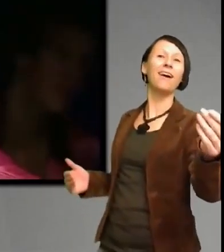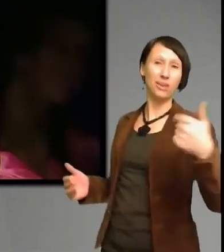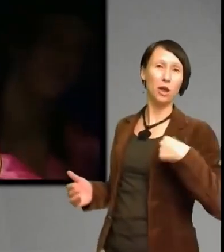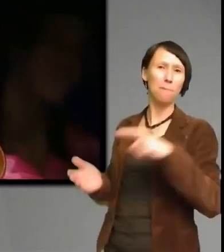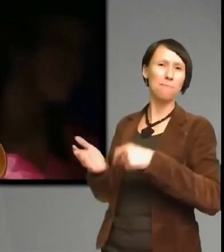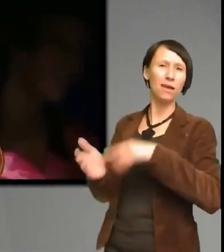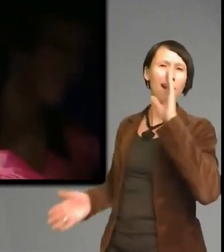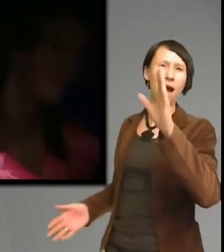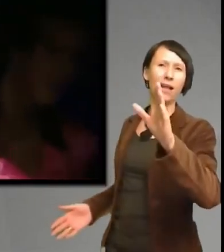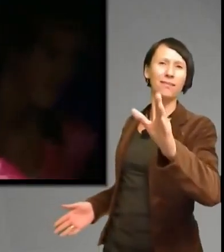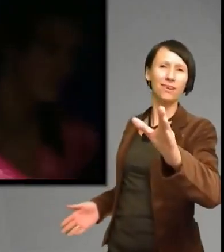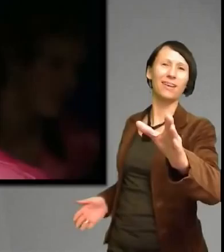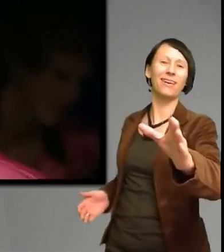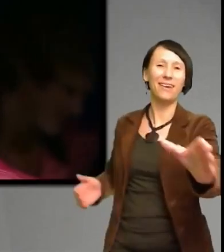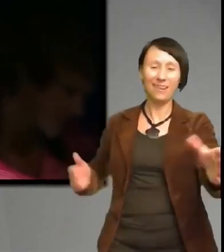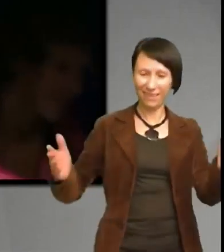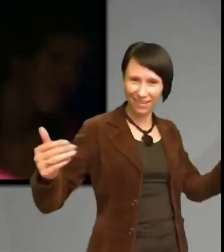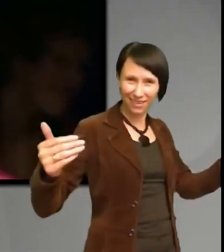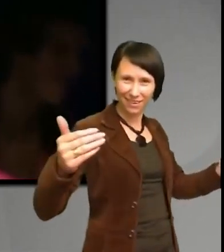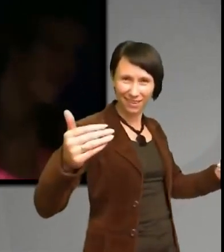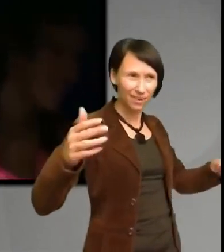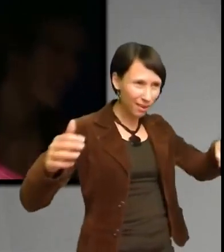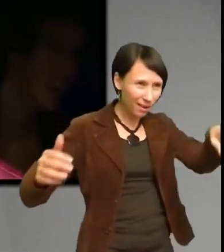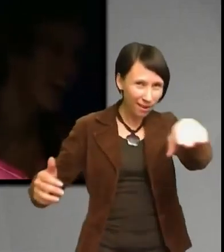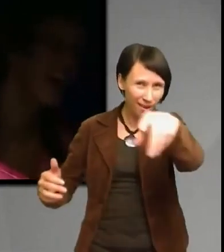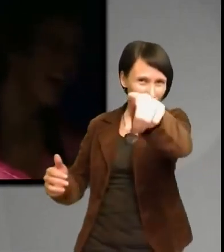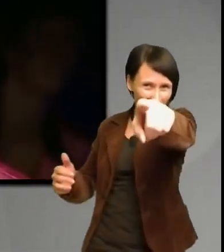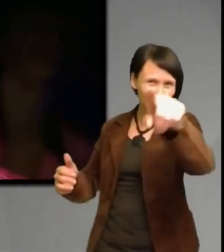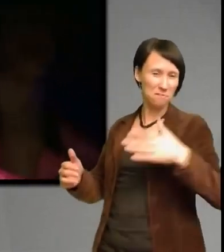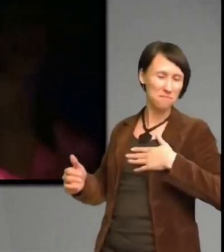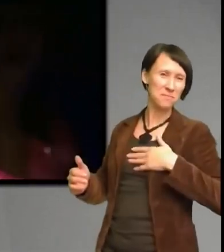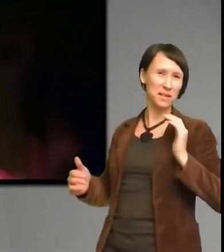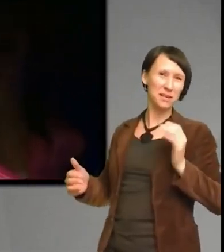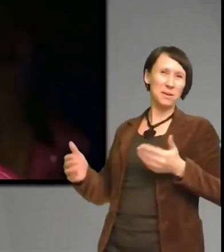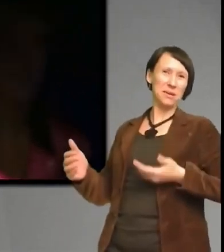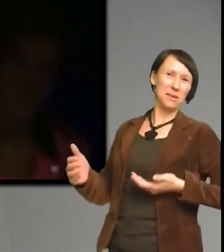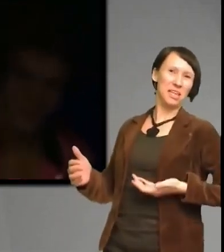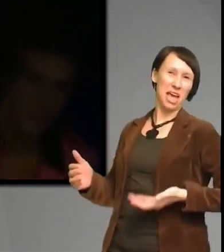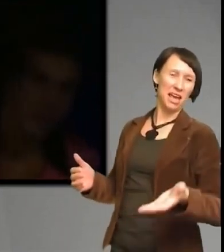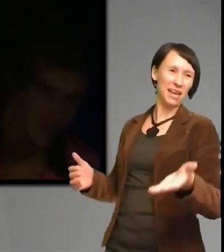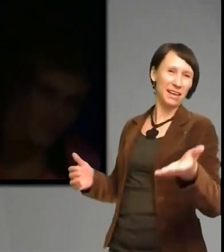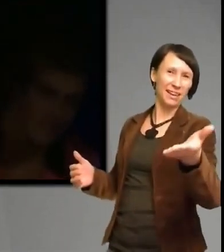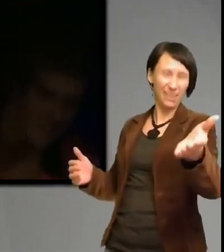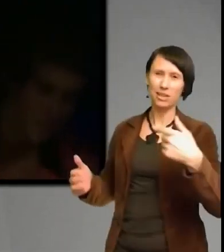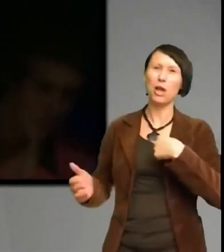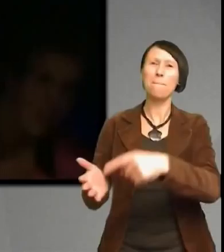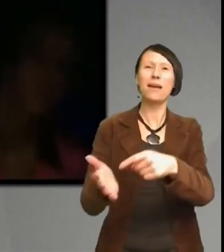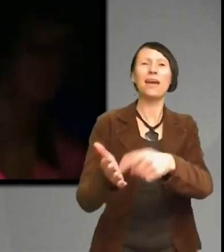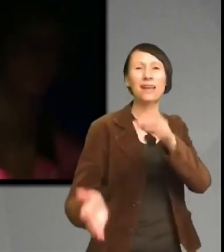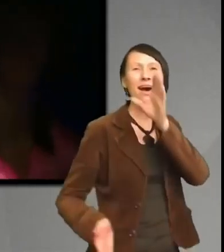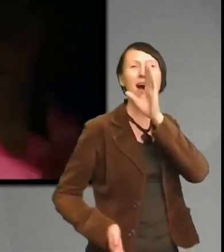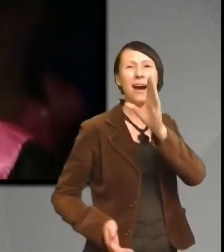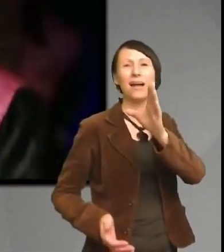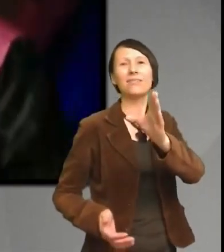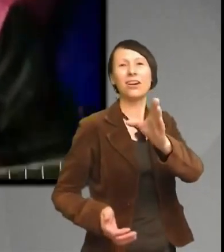Bebop-a-lula, I don't mean a maybe. Bebop-a-lula, she's my baby. Bebop-a-lula, I don't